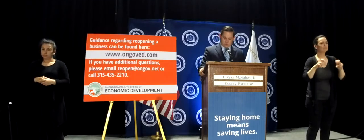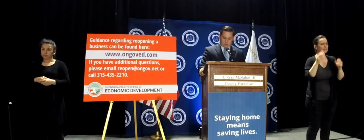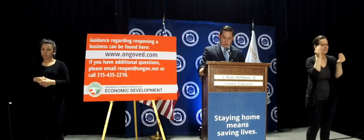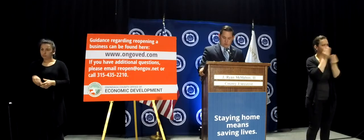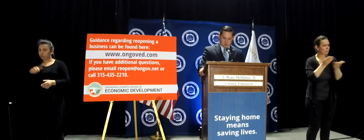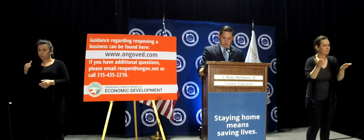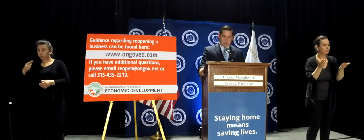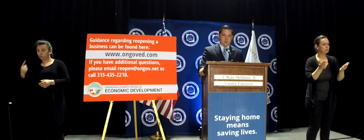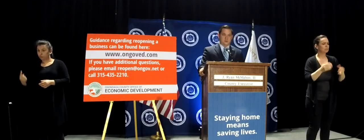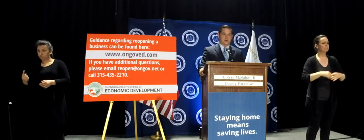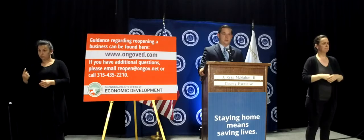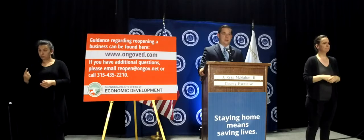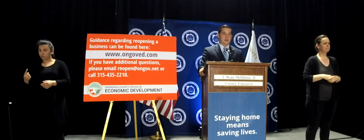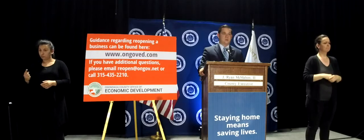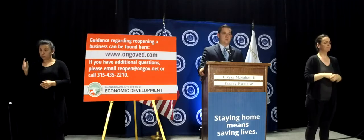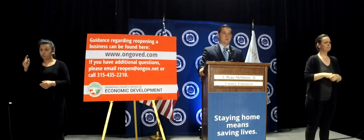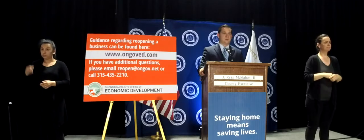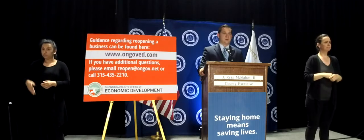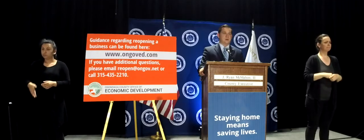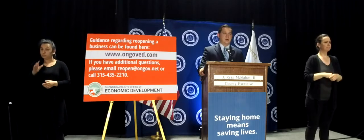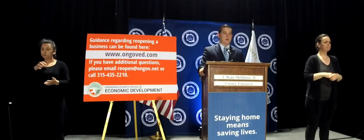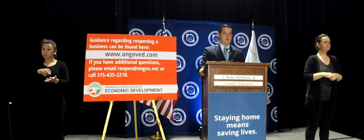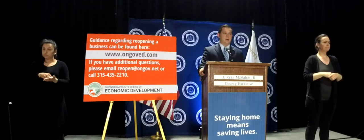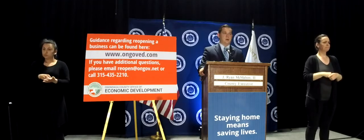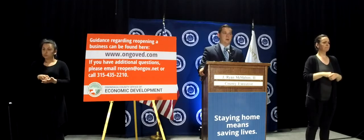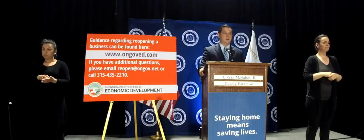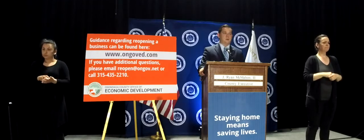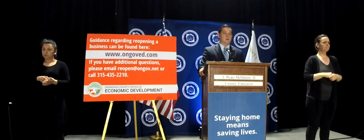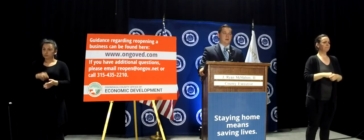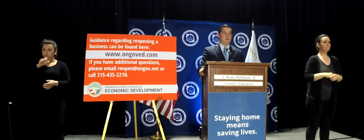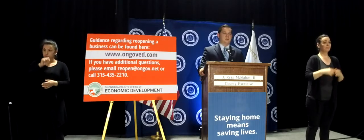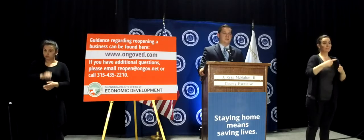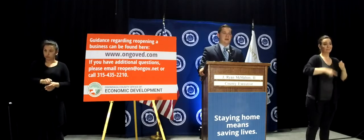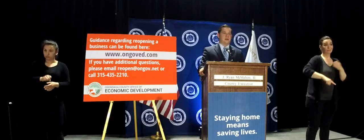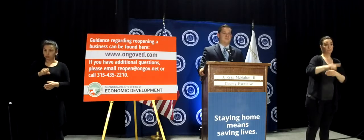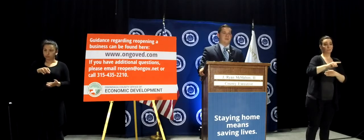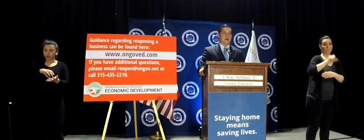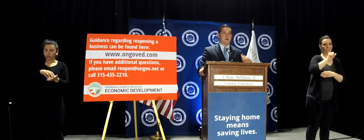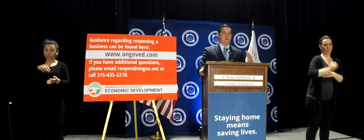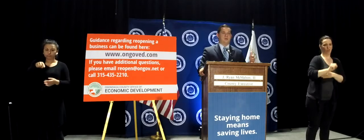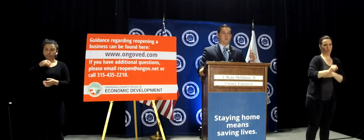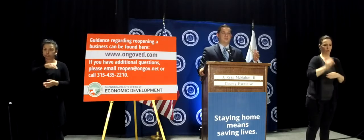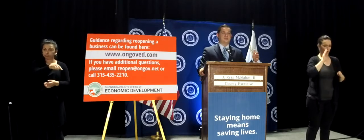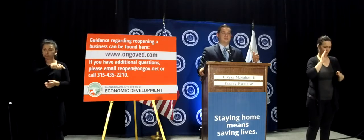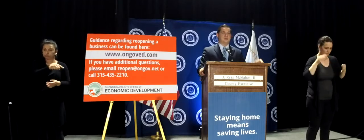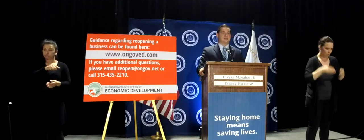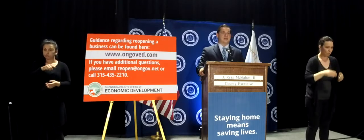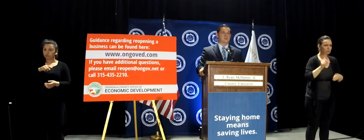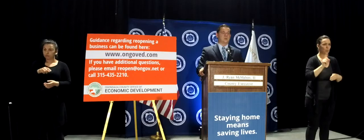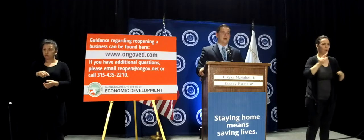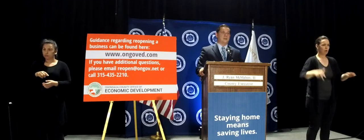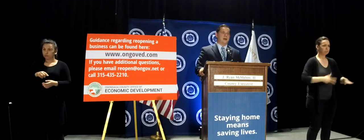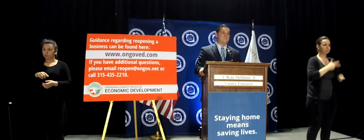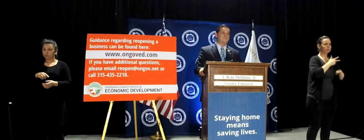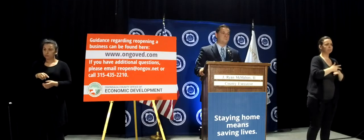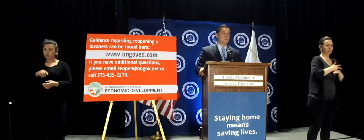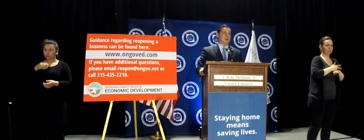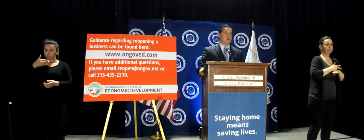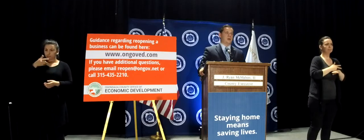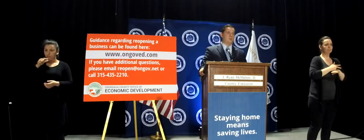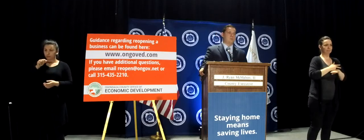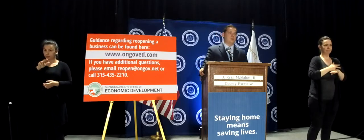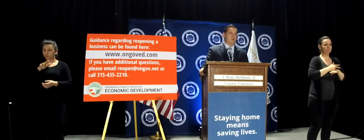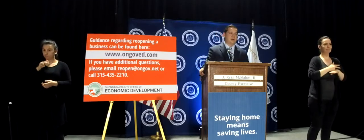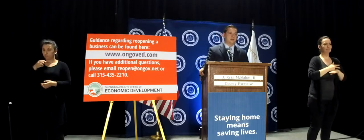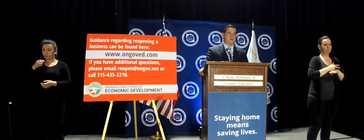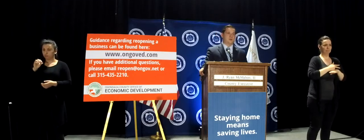going to go down to the southern towns, and I think the town of Lafayette will have more details next week on that,